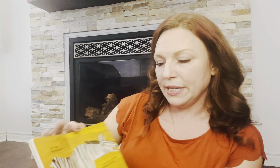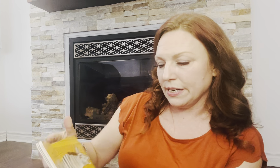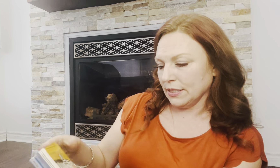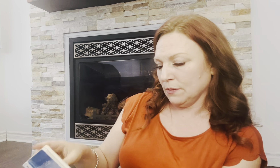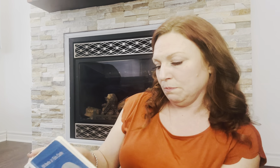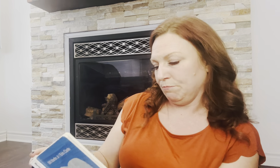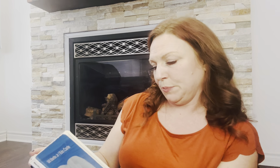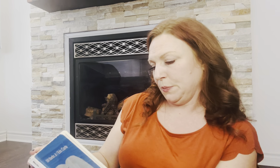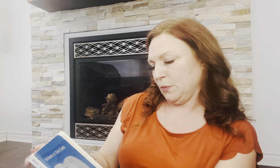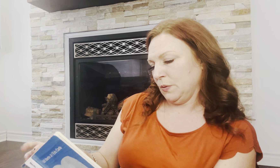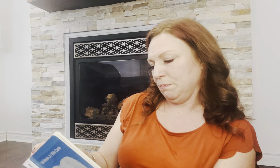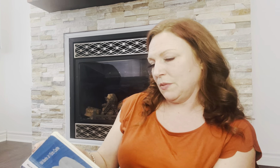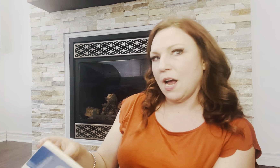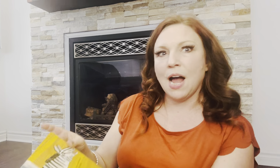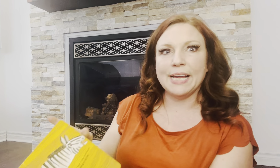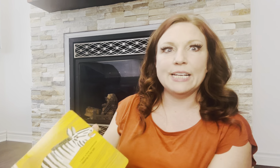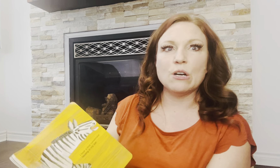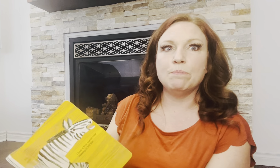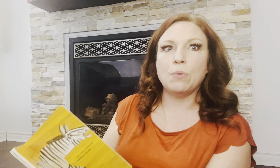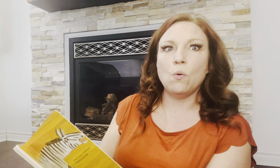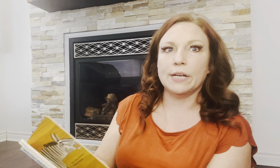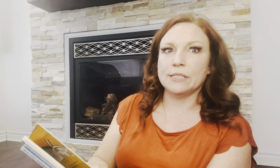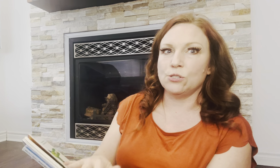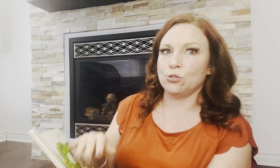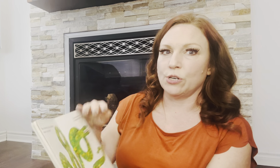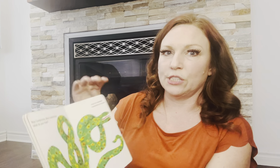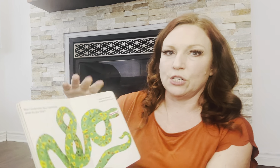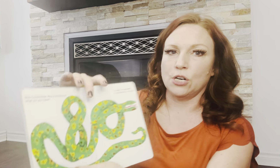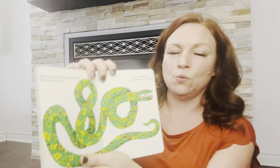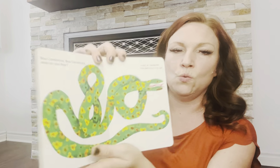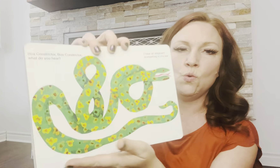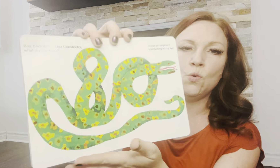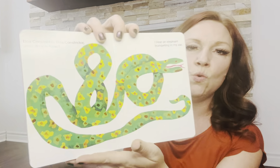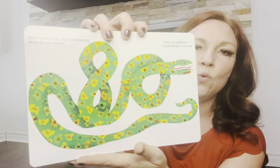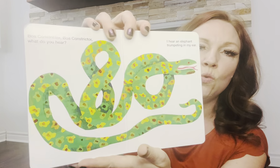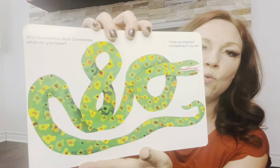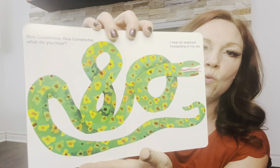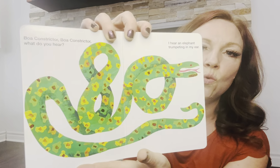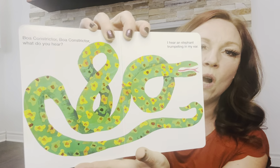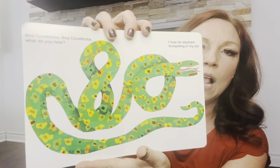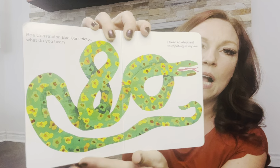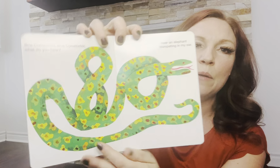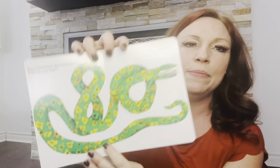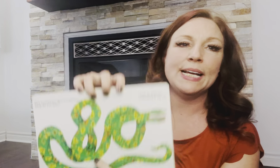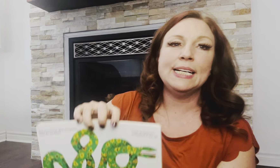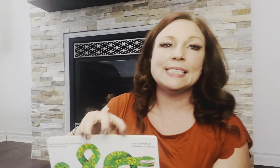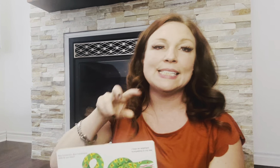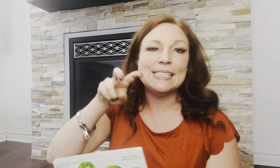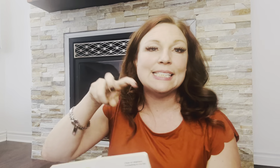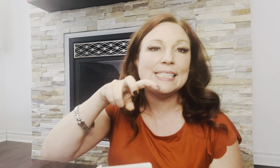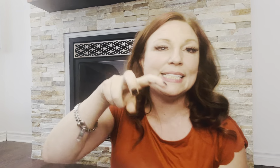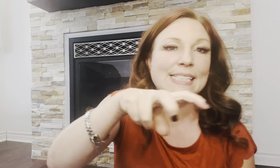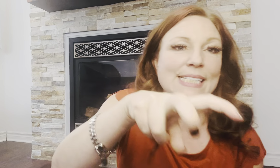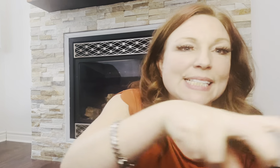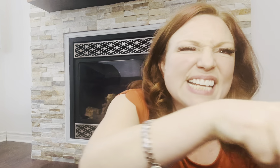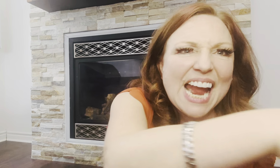hear? I hear a boa constrictor. Ooh, a big